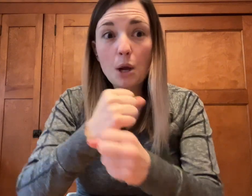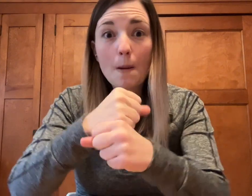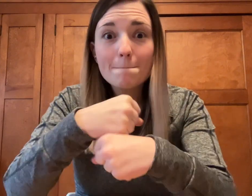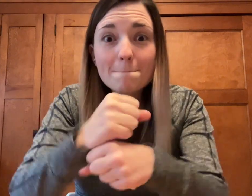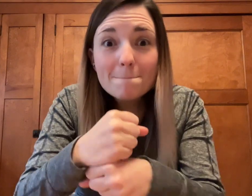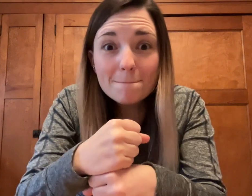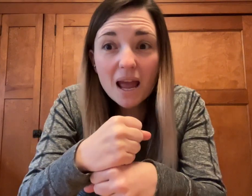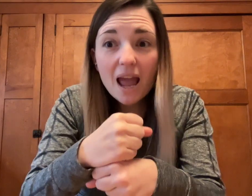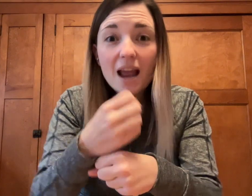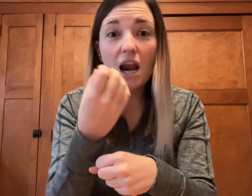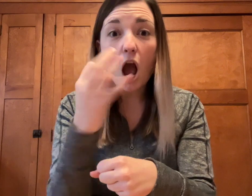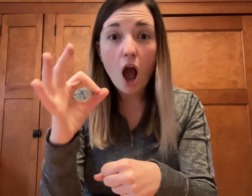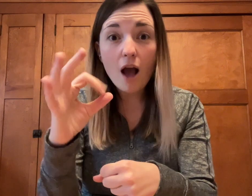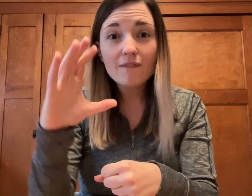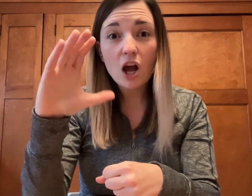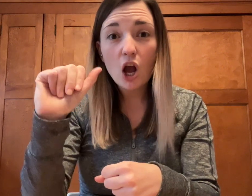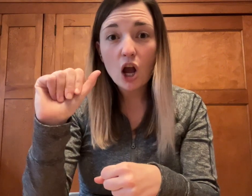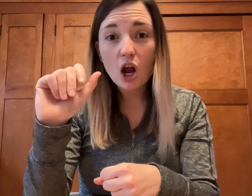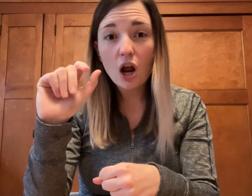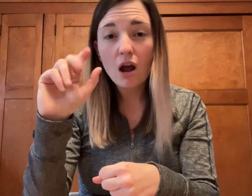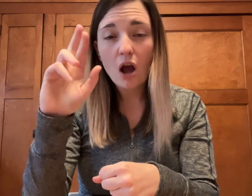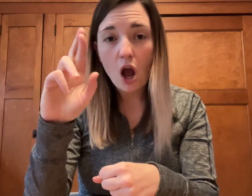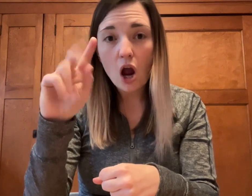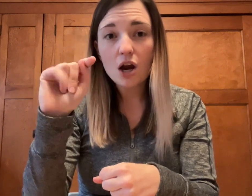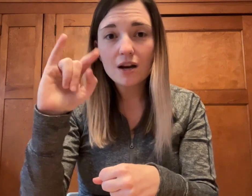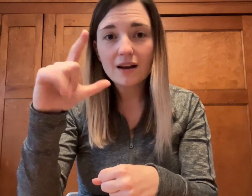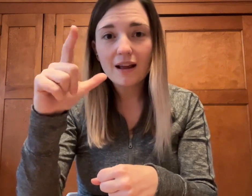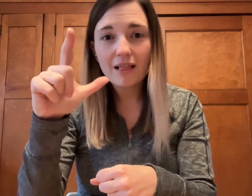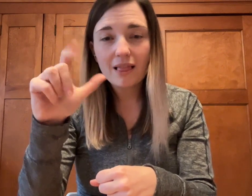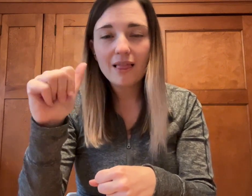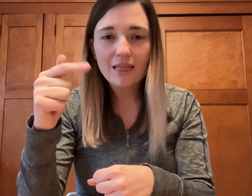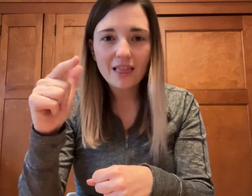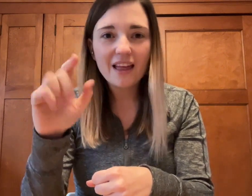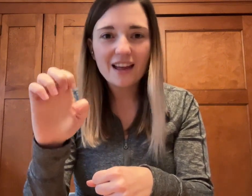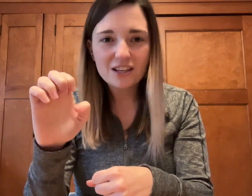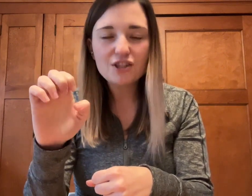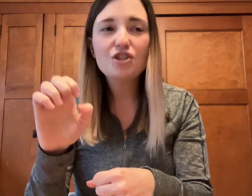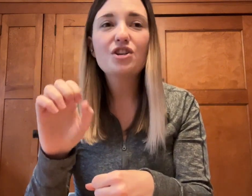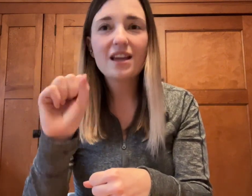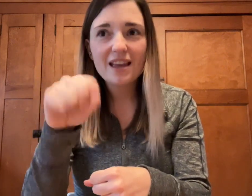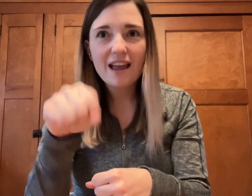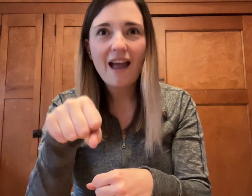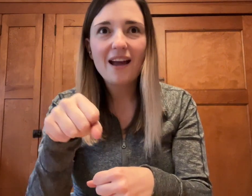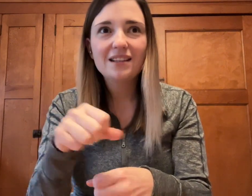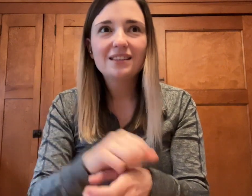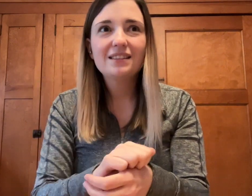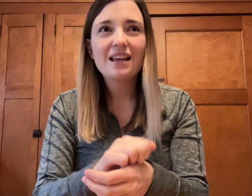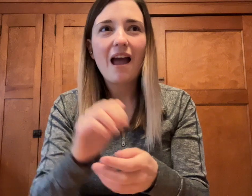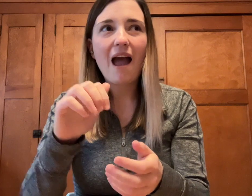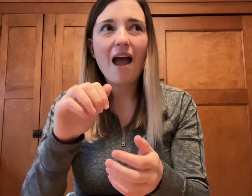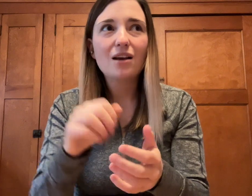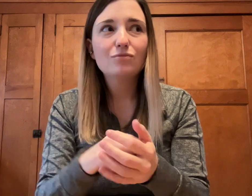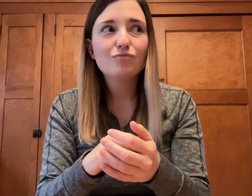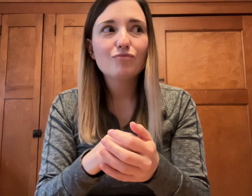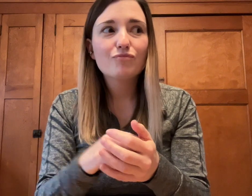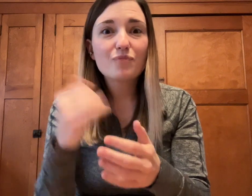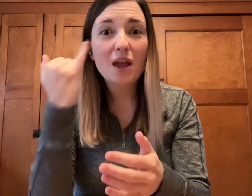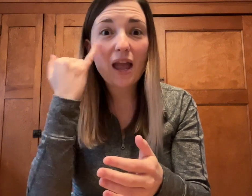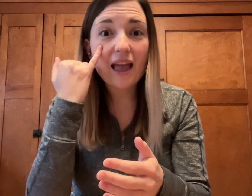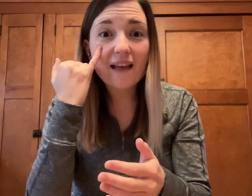of a young child's body are mainly made up of cartilage. Matter of fact, the way the bones harden or solidify themselves is by adding what to them? You guys have told